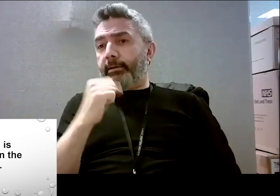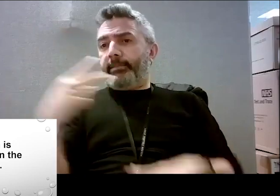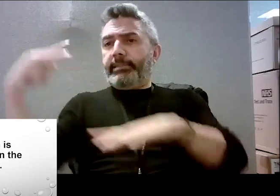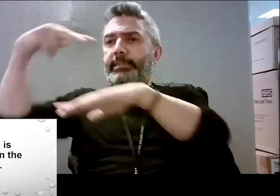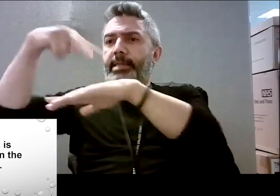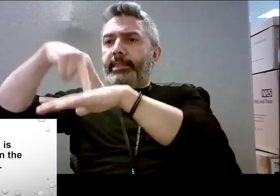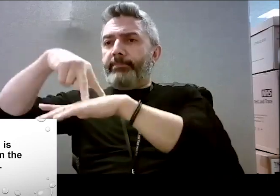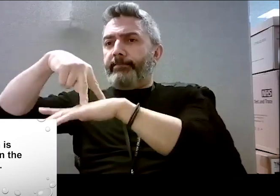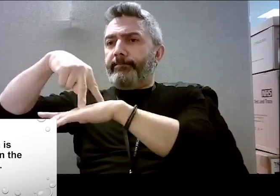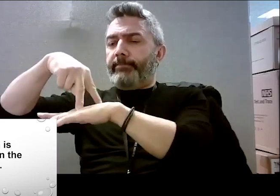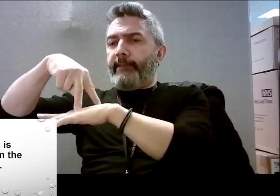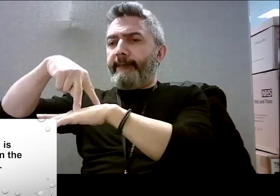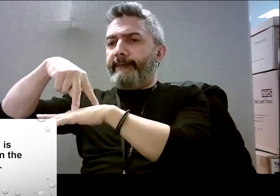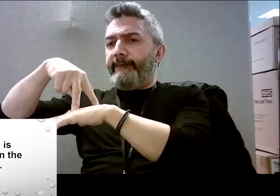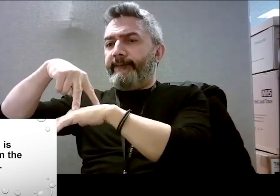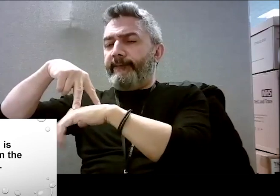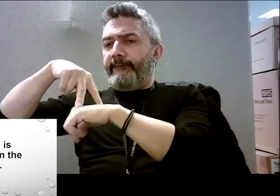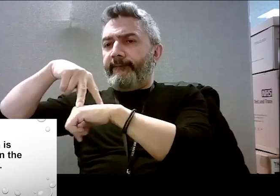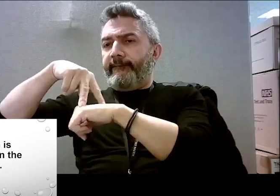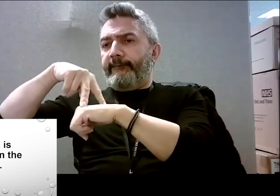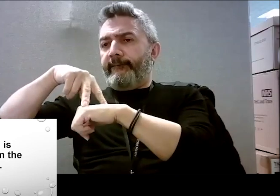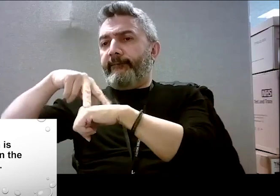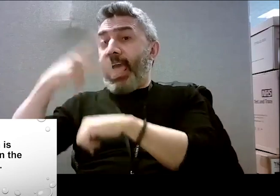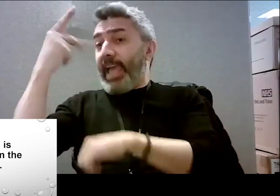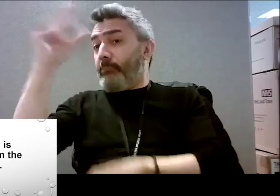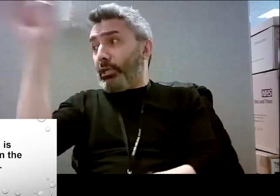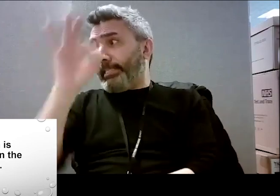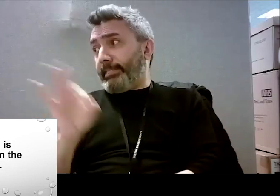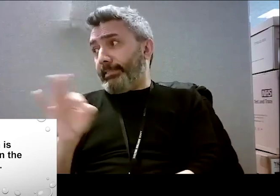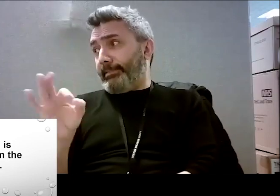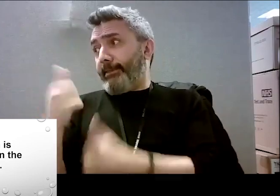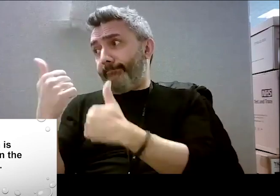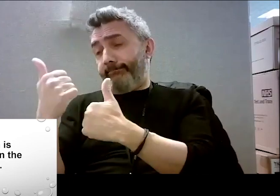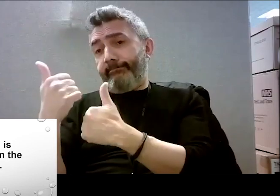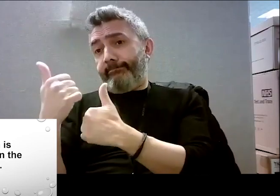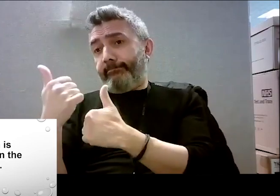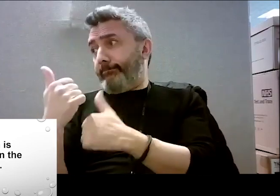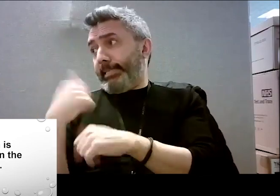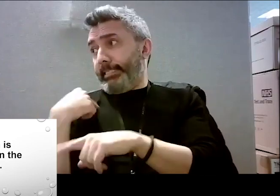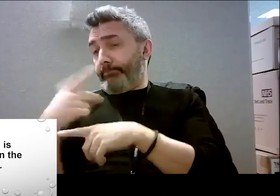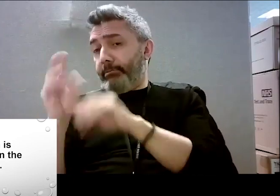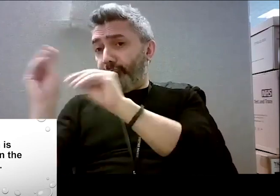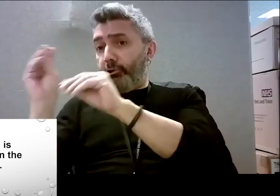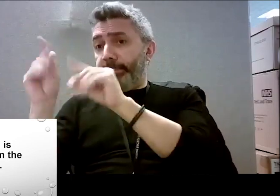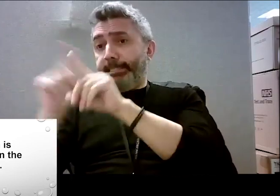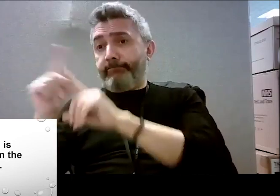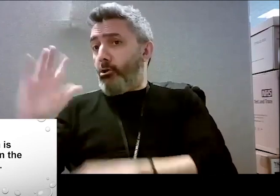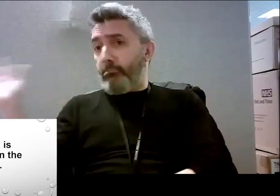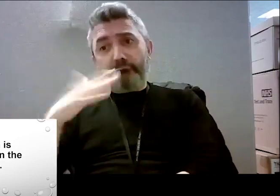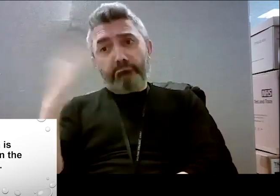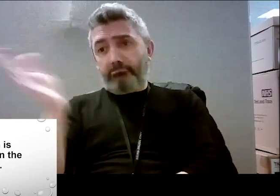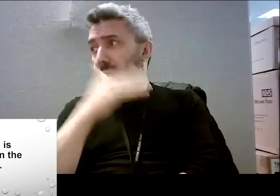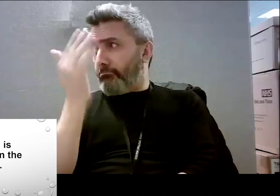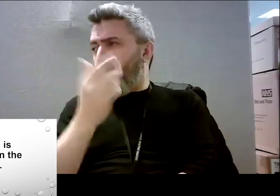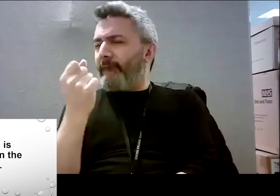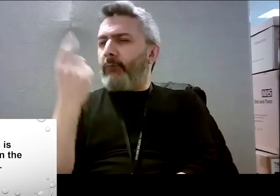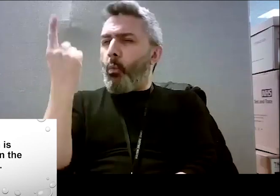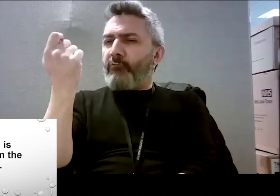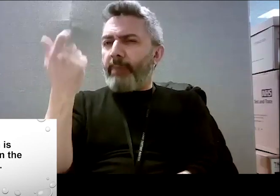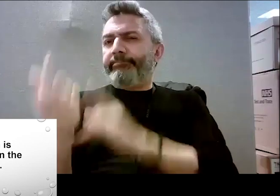and then they'll draw the little man on top of the bridge. That's normally about 80% of people. And